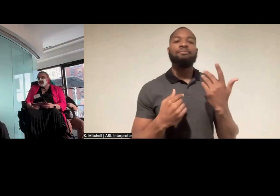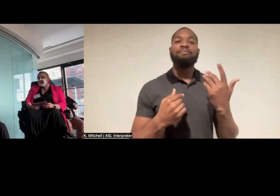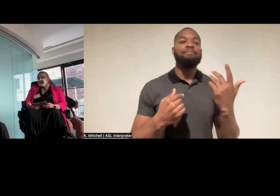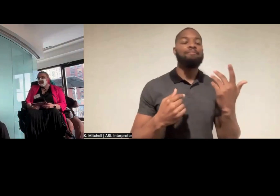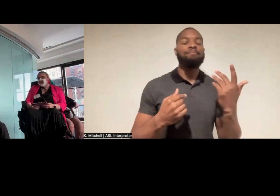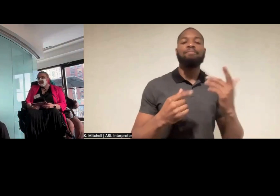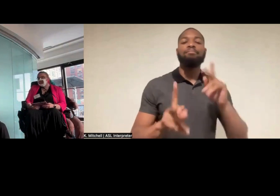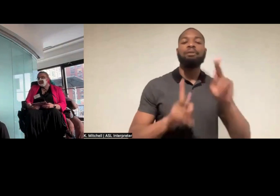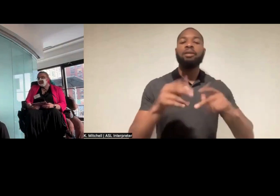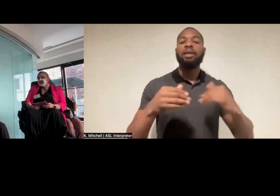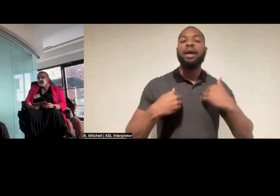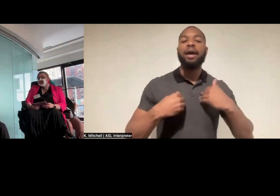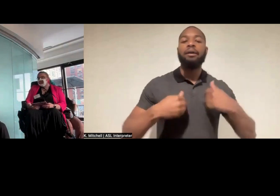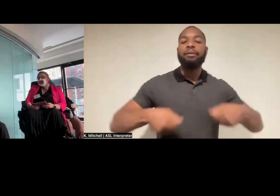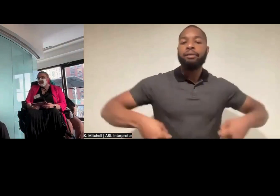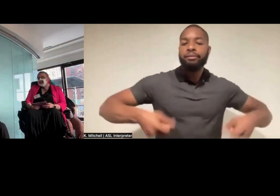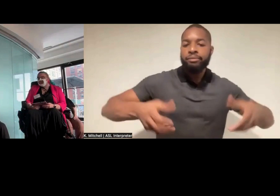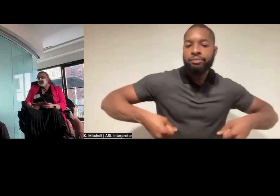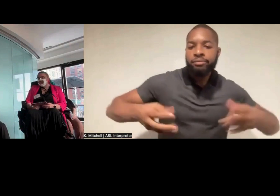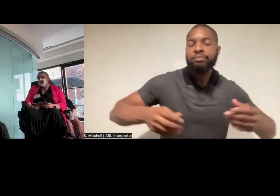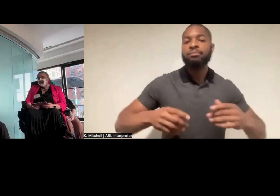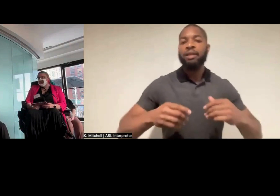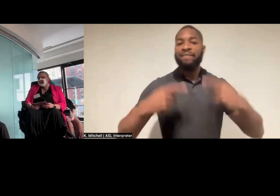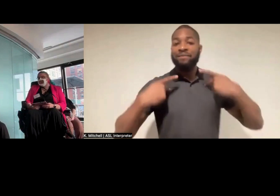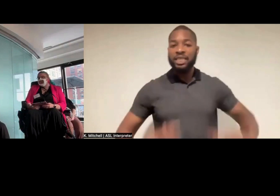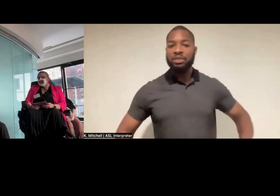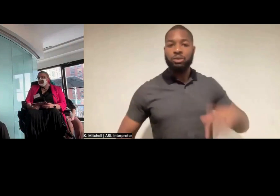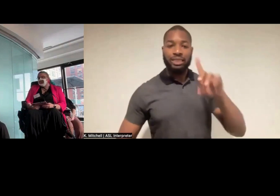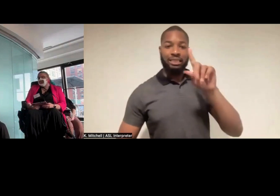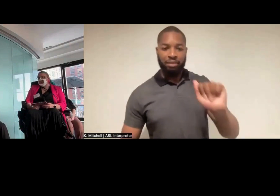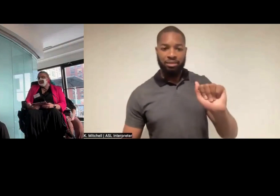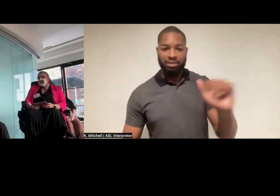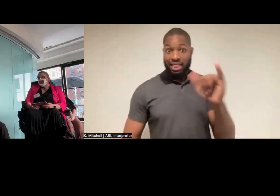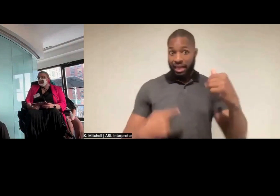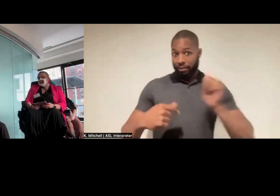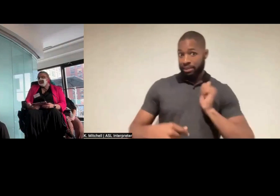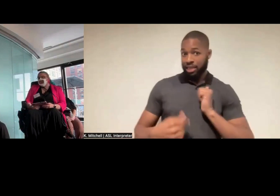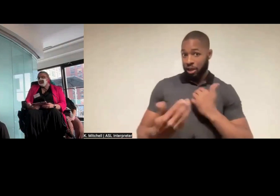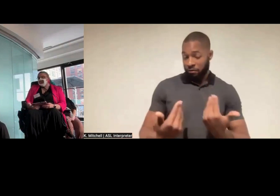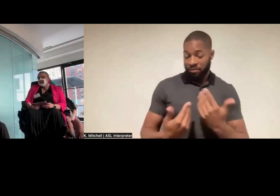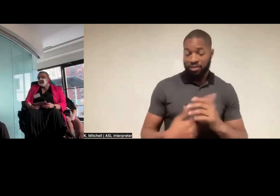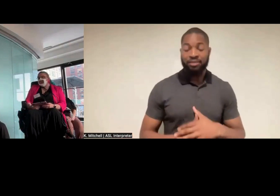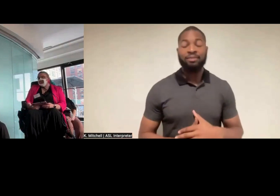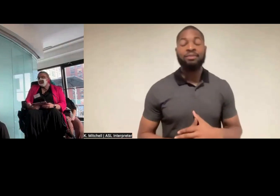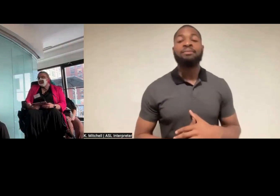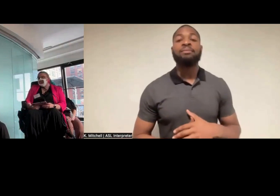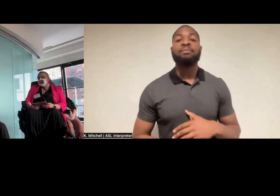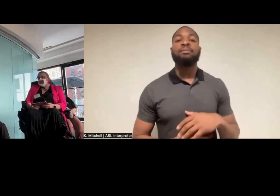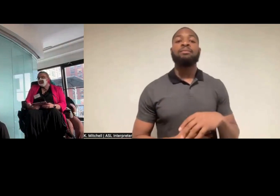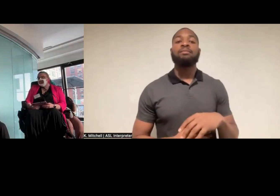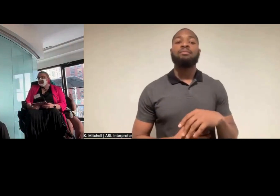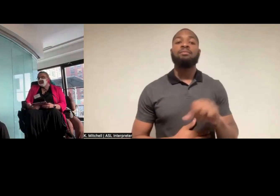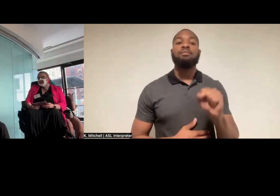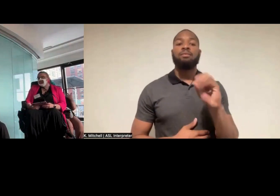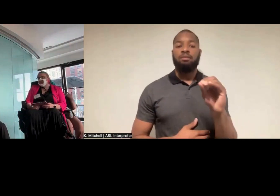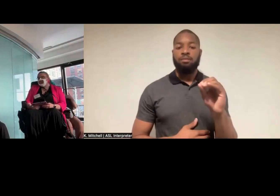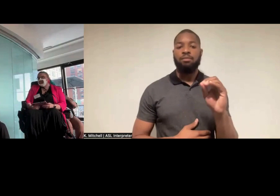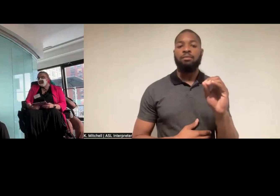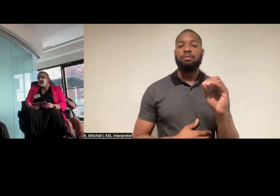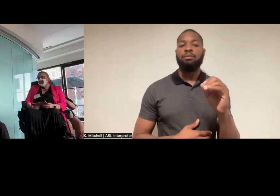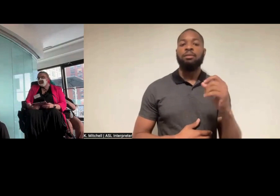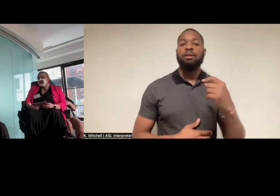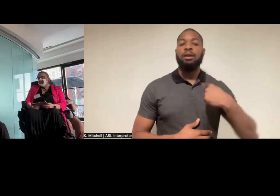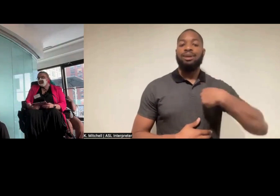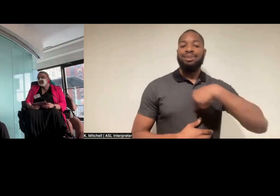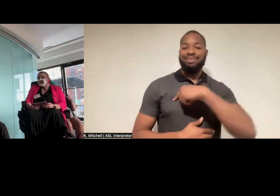users, like myself. And so by prioritizing the voices of